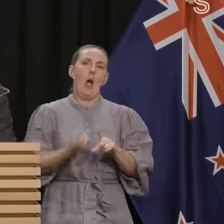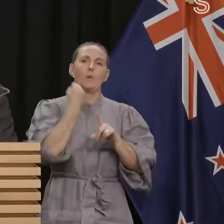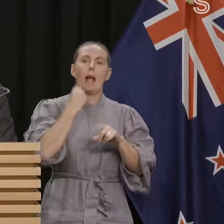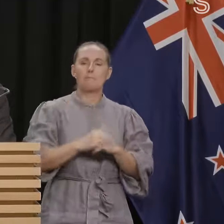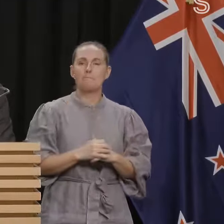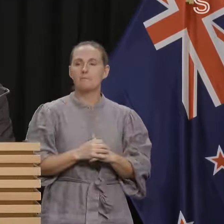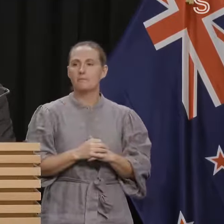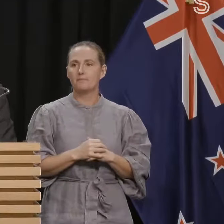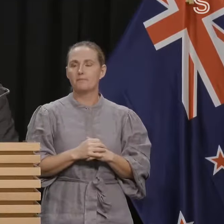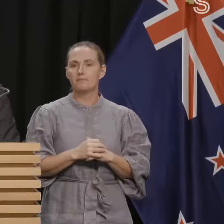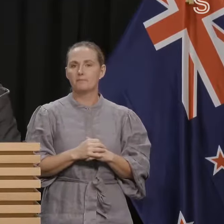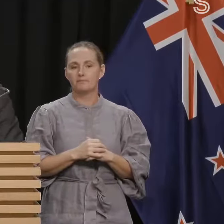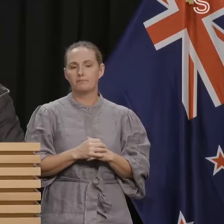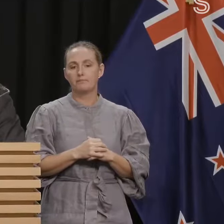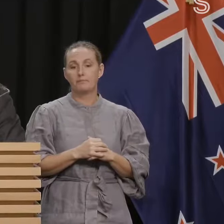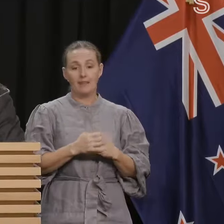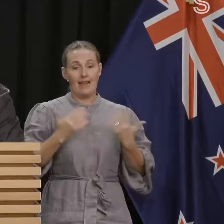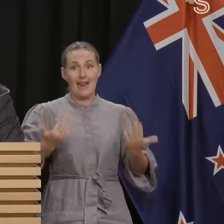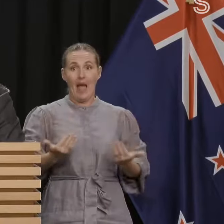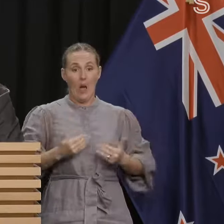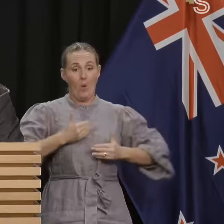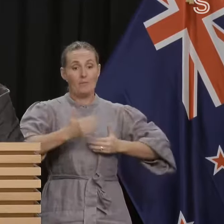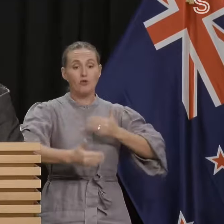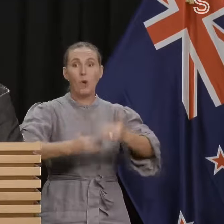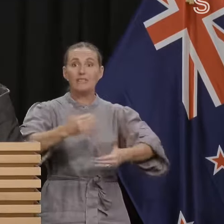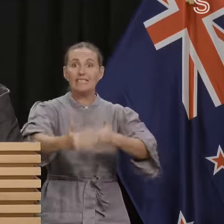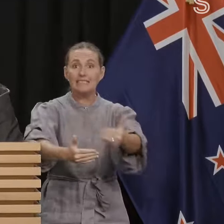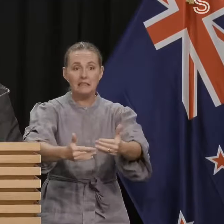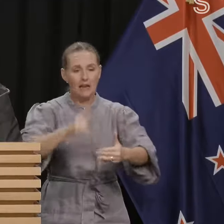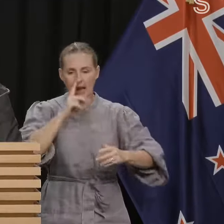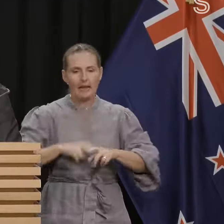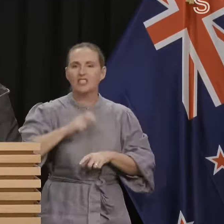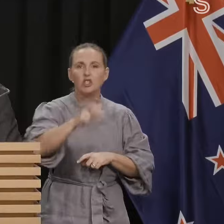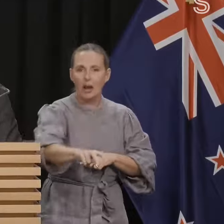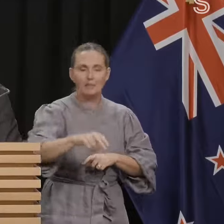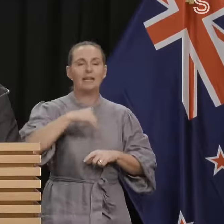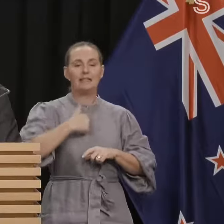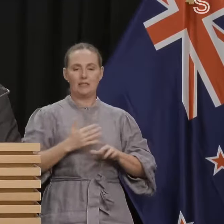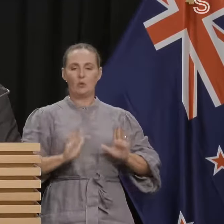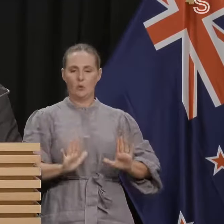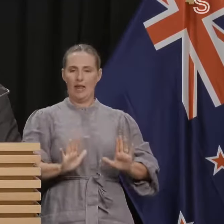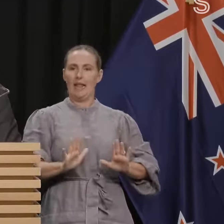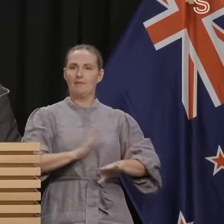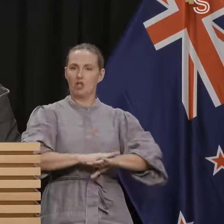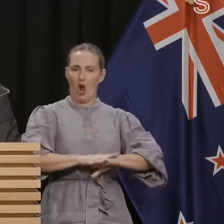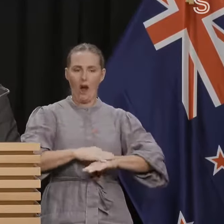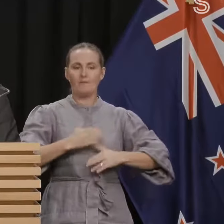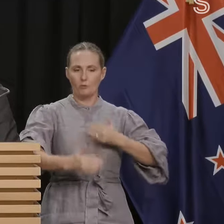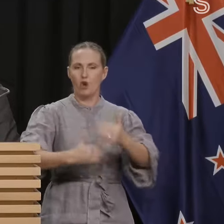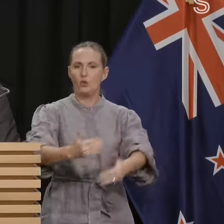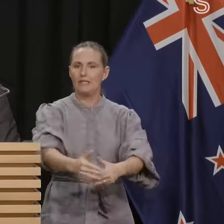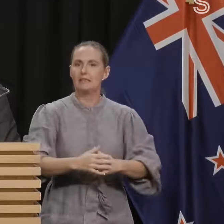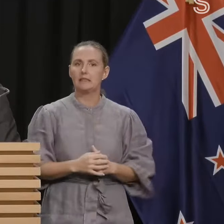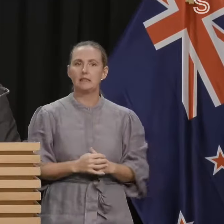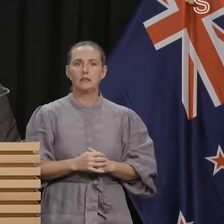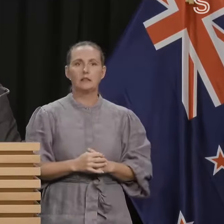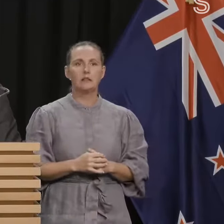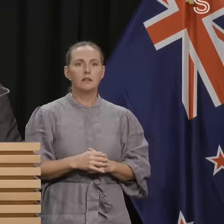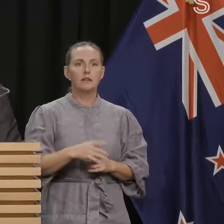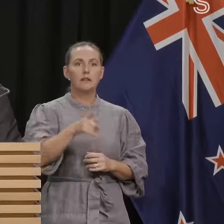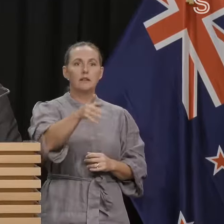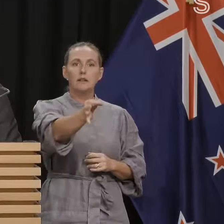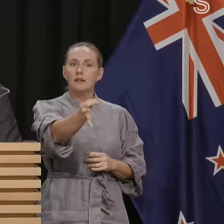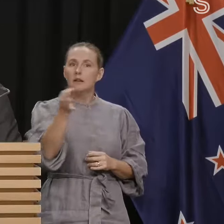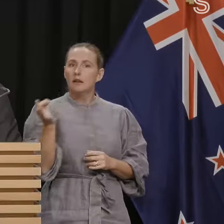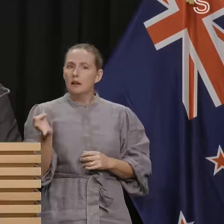think once you kick off a process like this, you need to actually allow it to run its course. Jenna. What is it about a lobbying crackdown that is bread